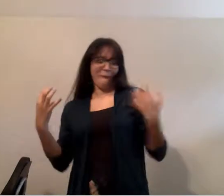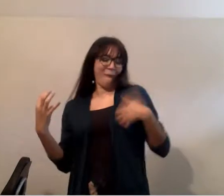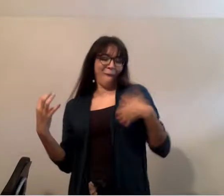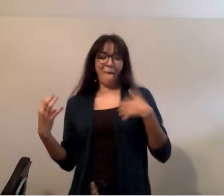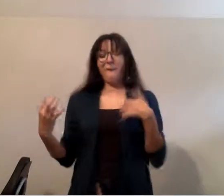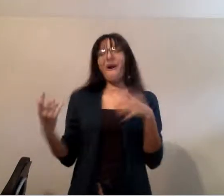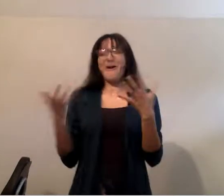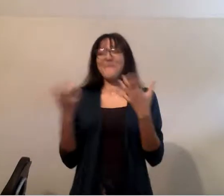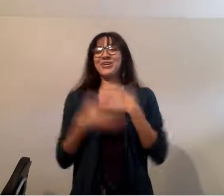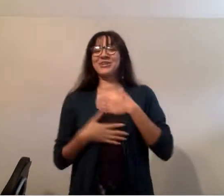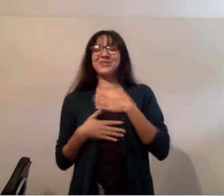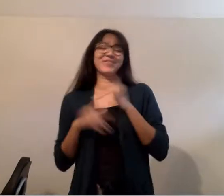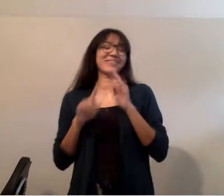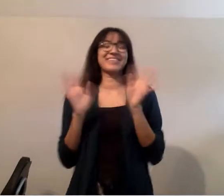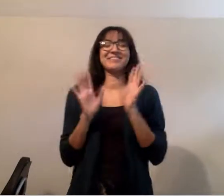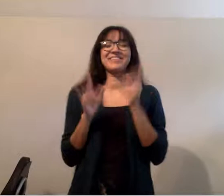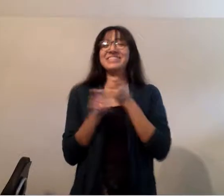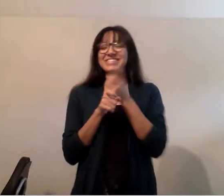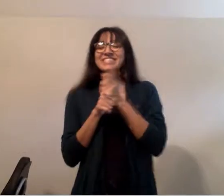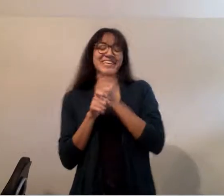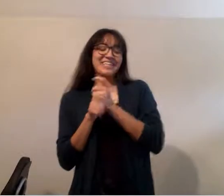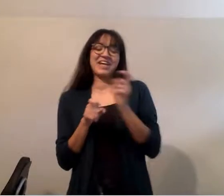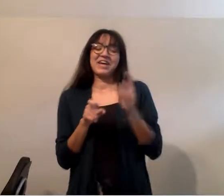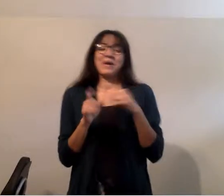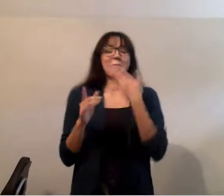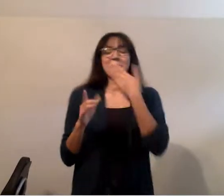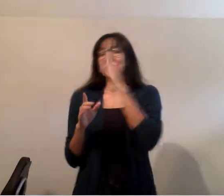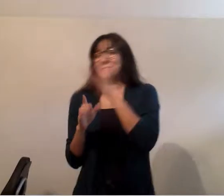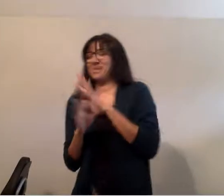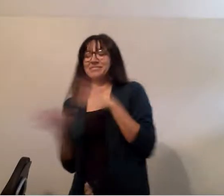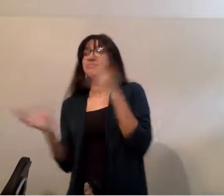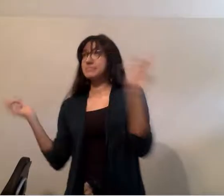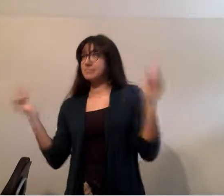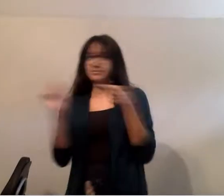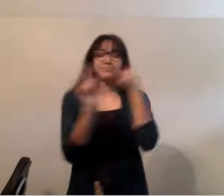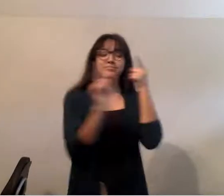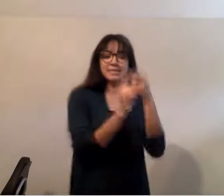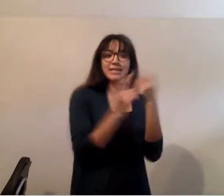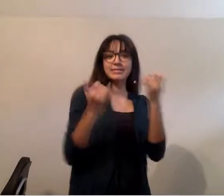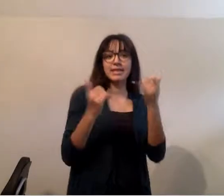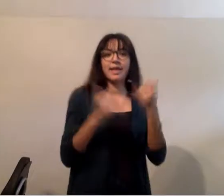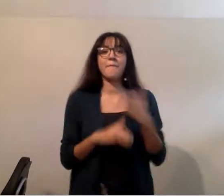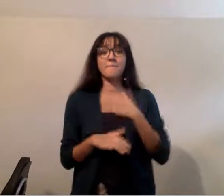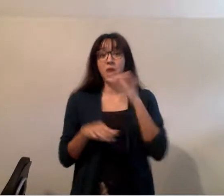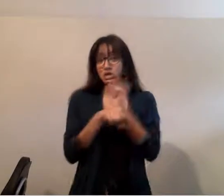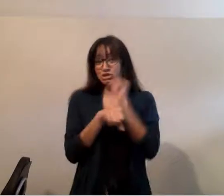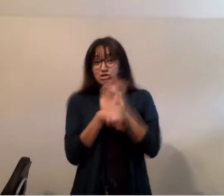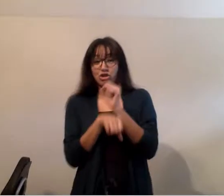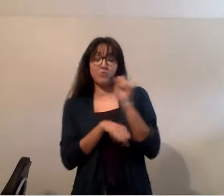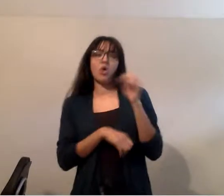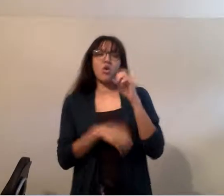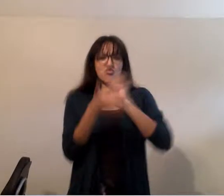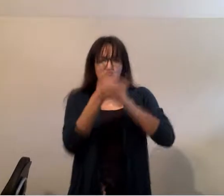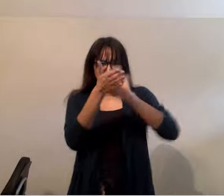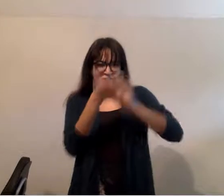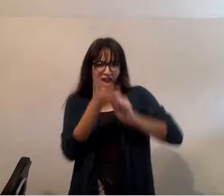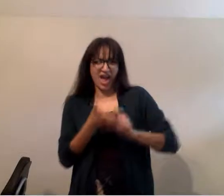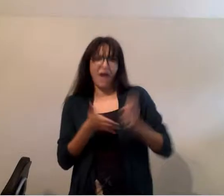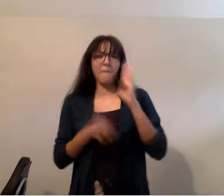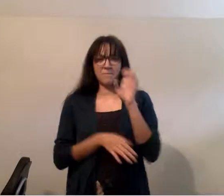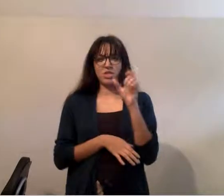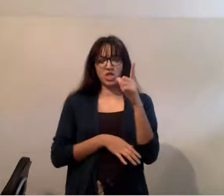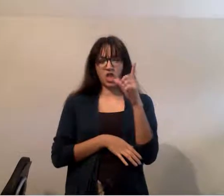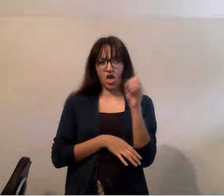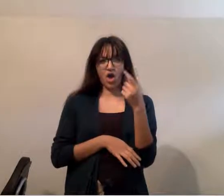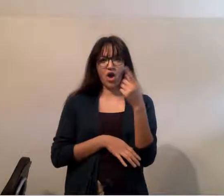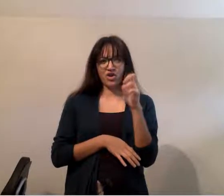was very, very bad. Anyway, today I'm a writer, blogger guy. I write the blog Wait, But Why? And